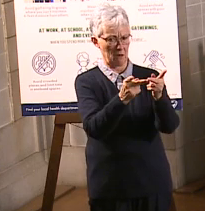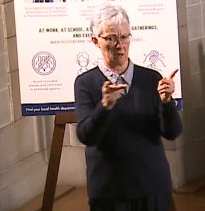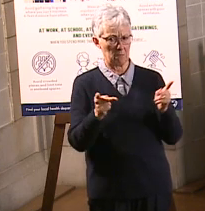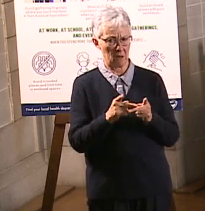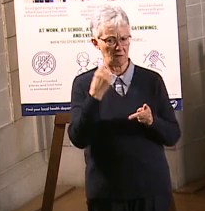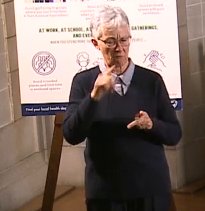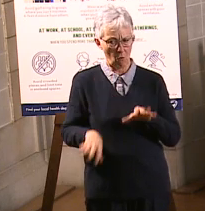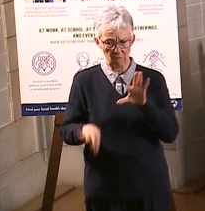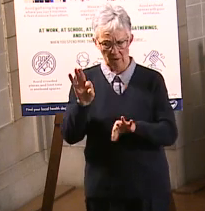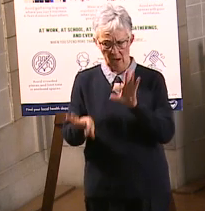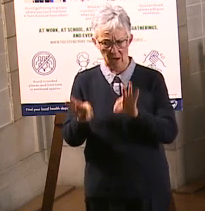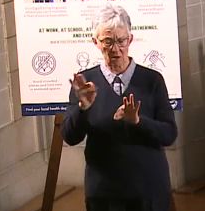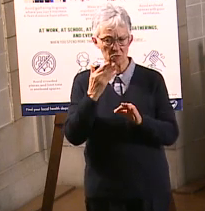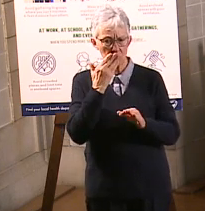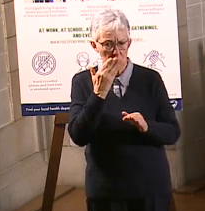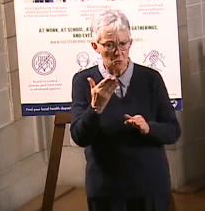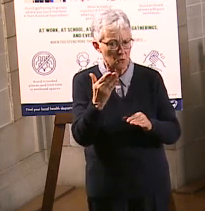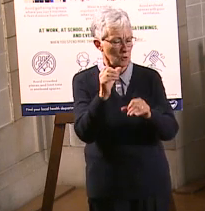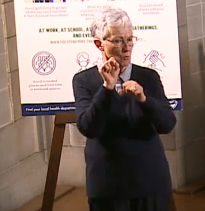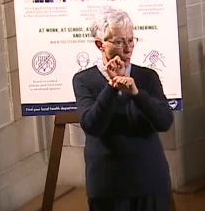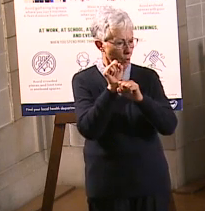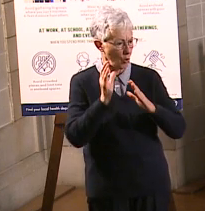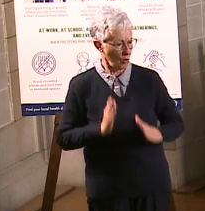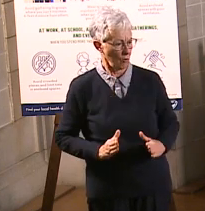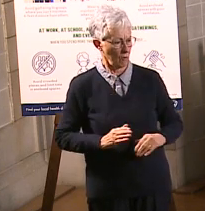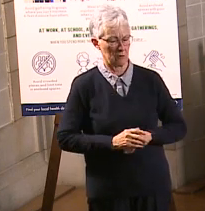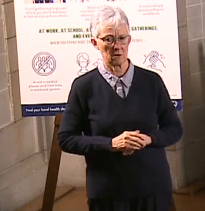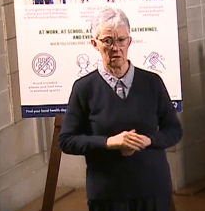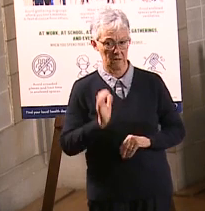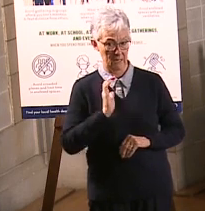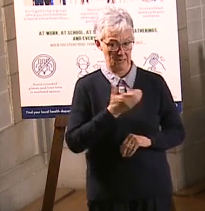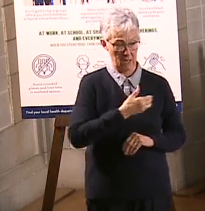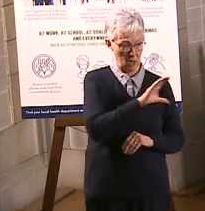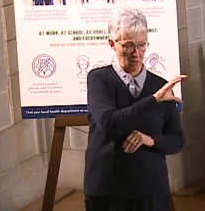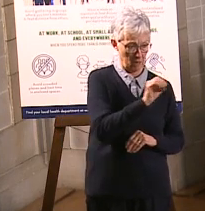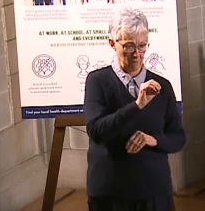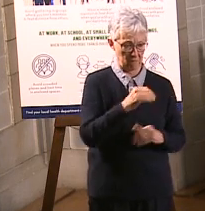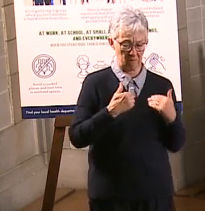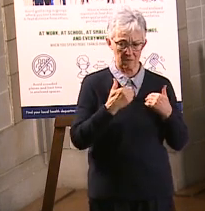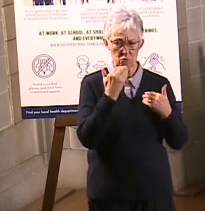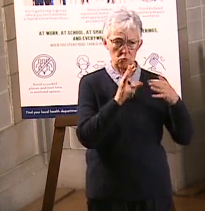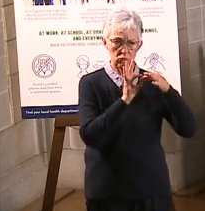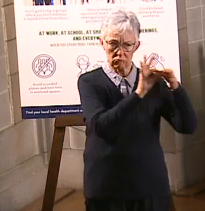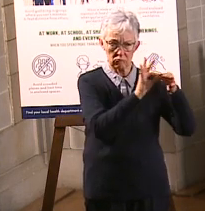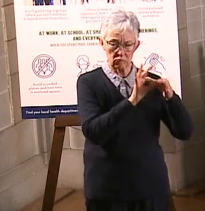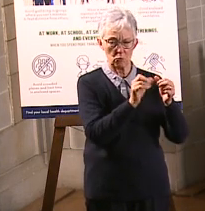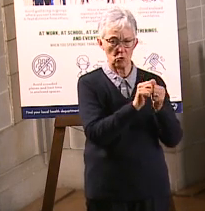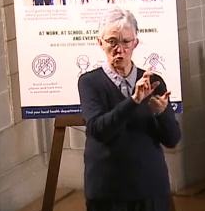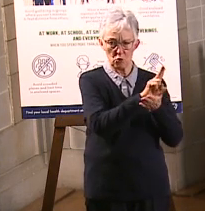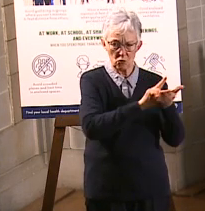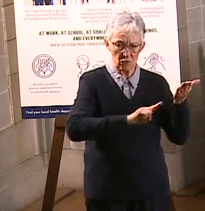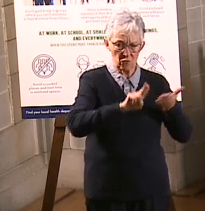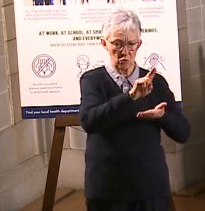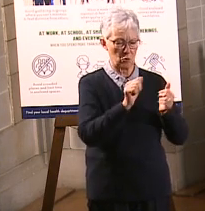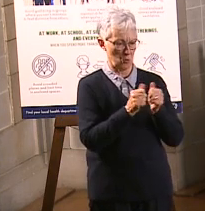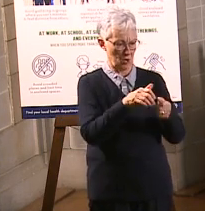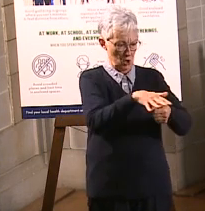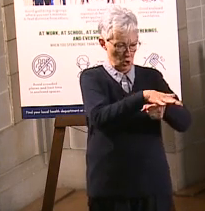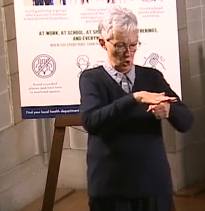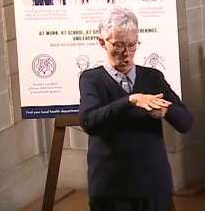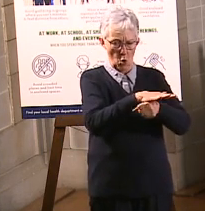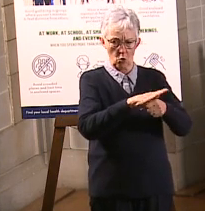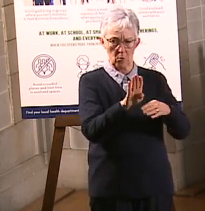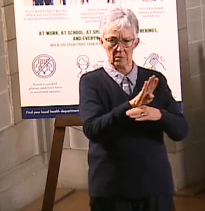the state, with the universities, with the local communities has always been very, very